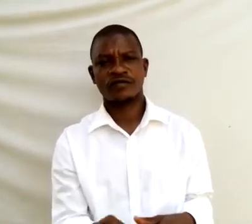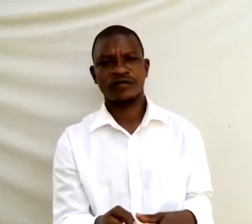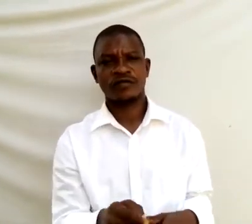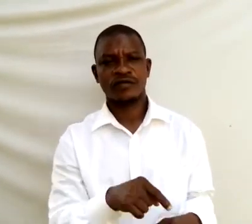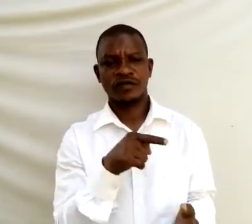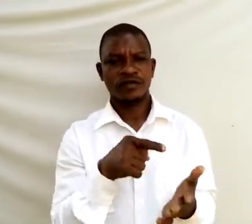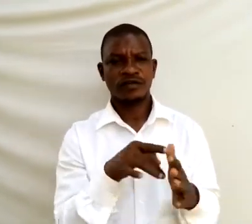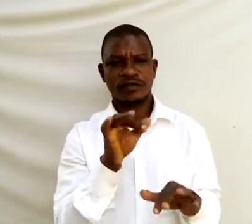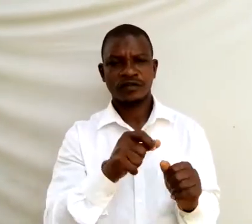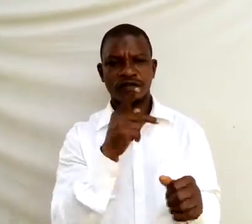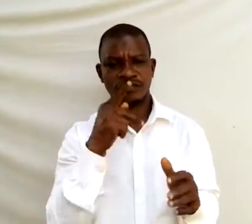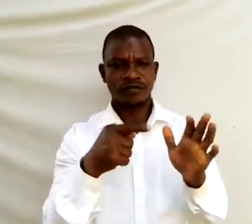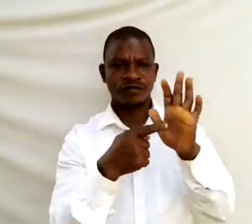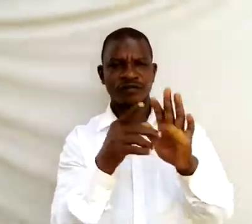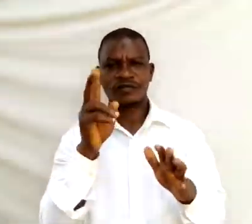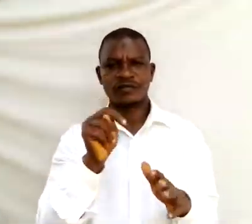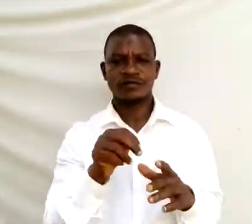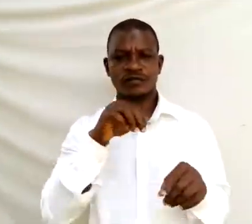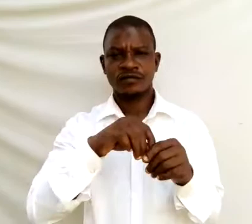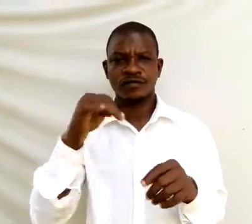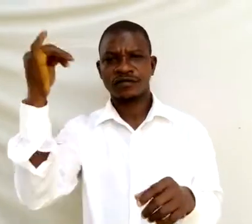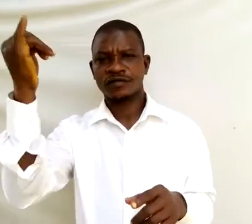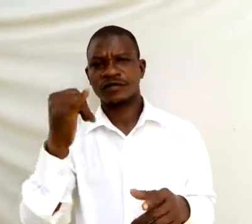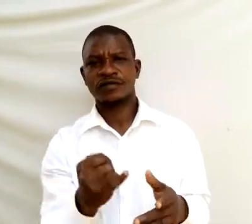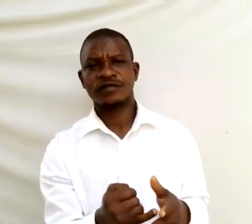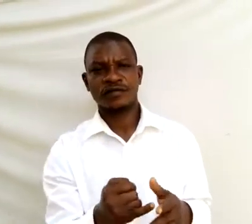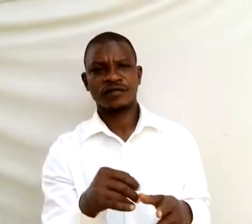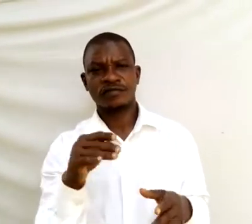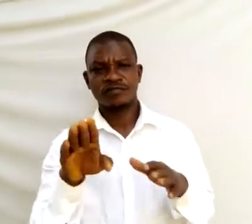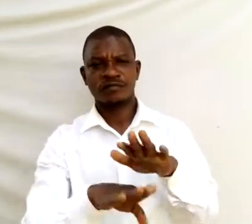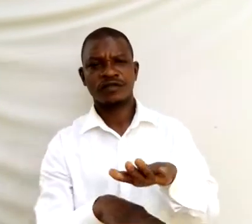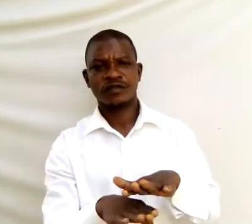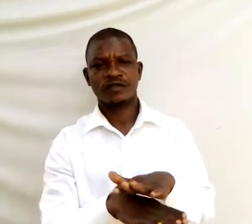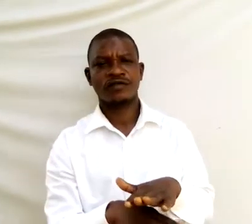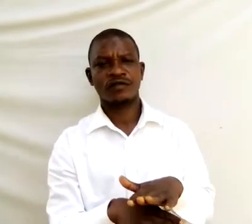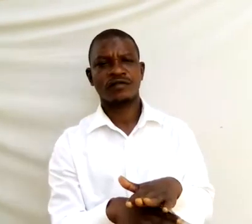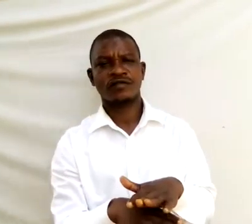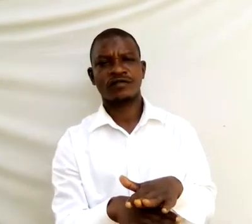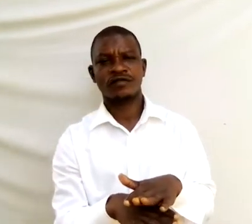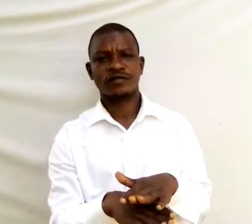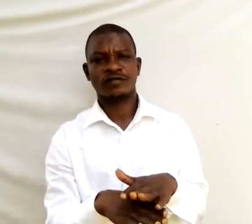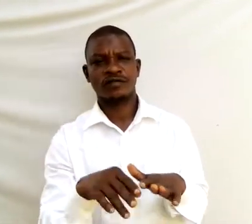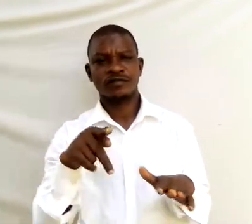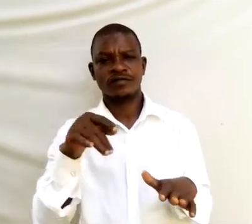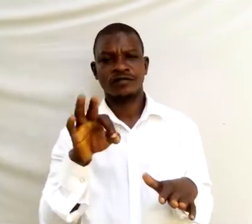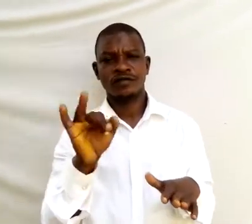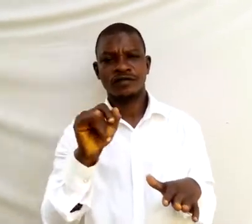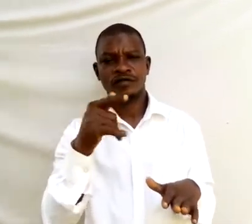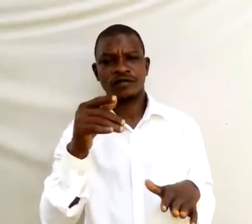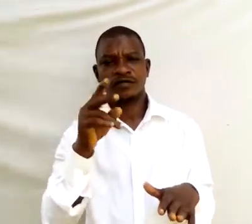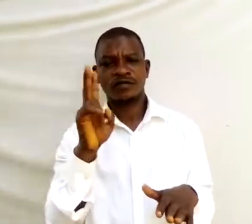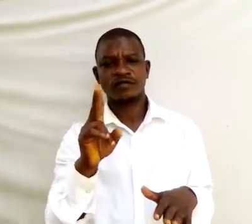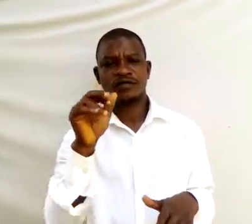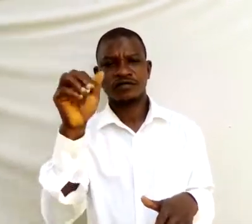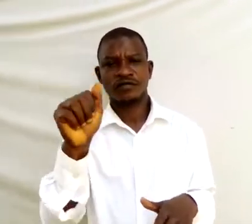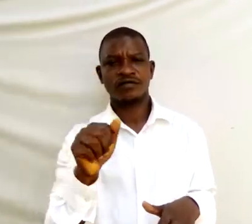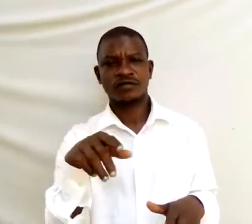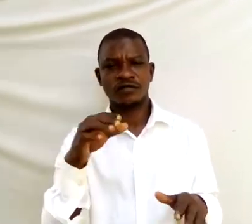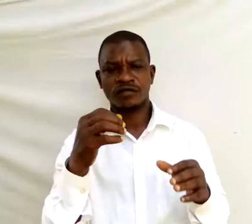be illustrated in a diagram below. Figure 2A, cars.